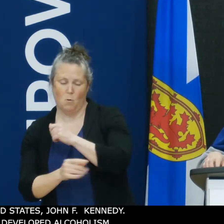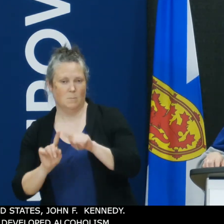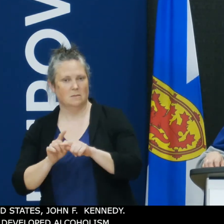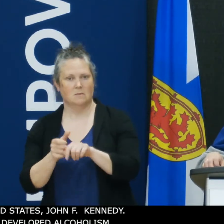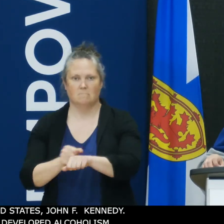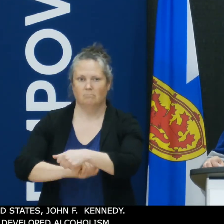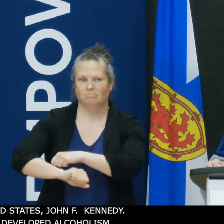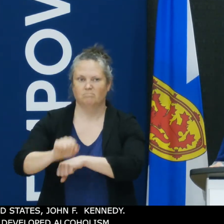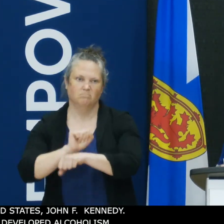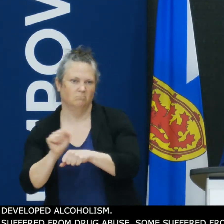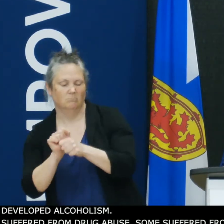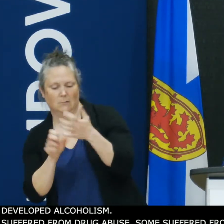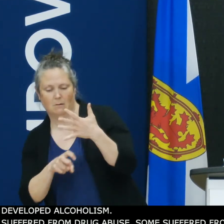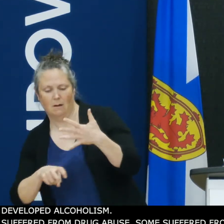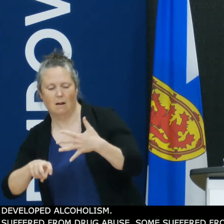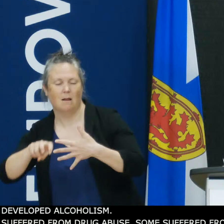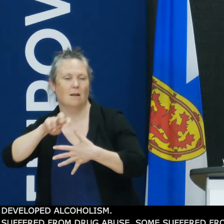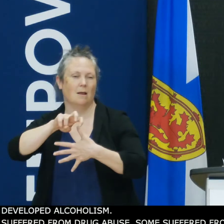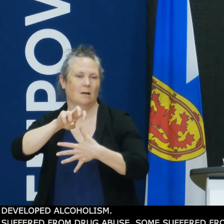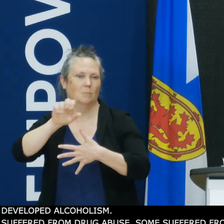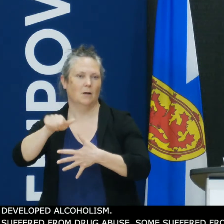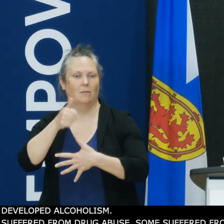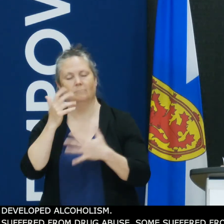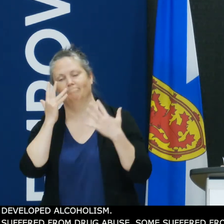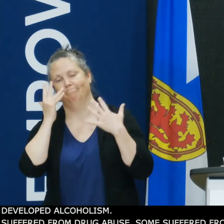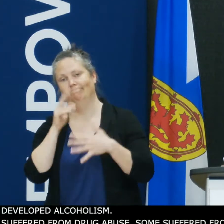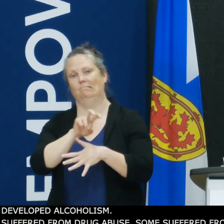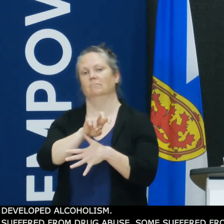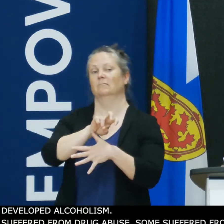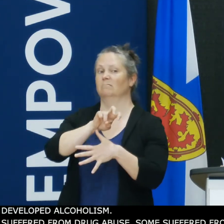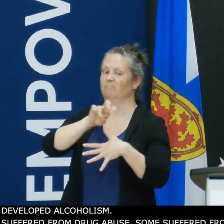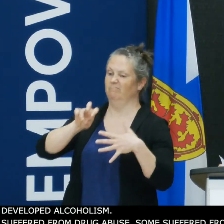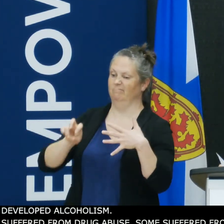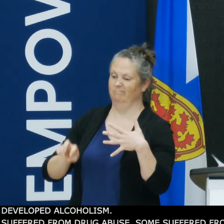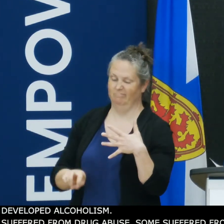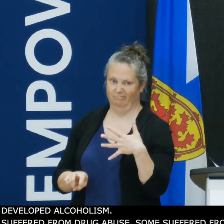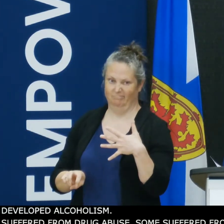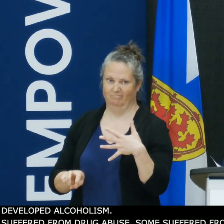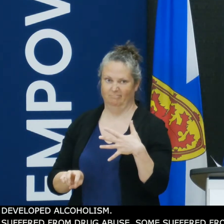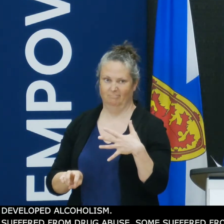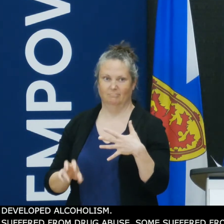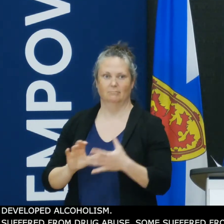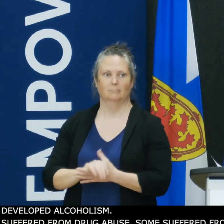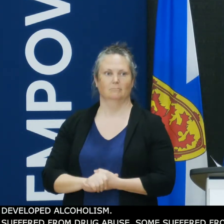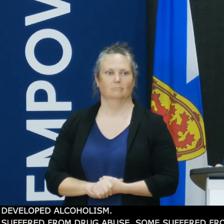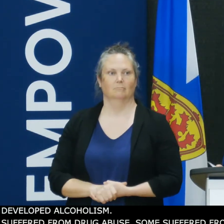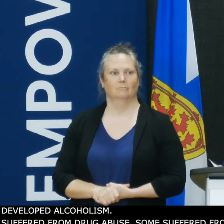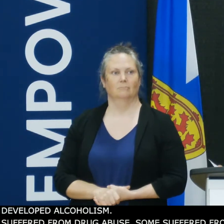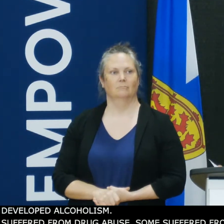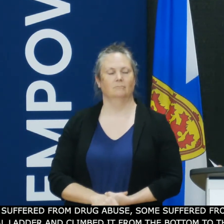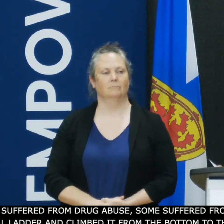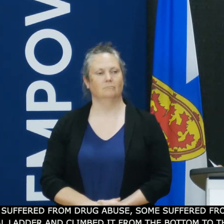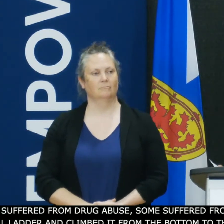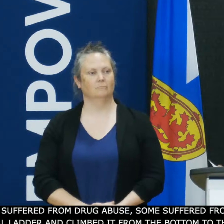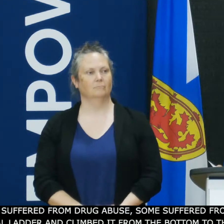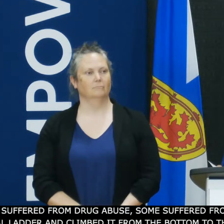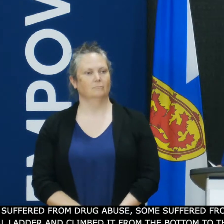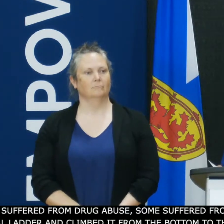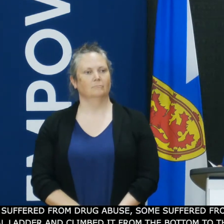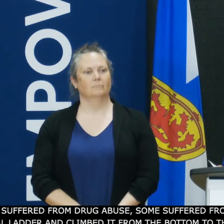top, and some unfortunately went from the top of the social ladder down to the bottom. But